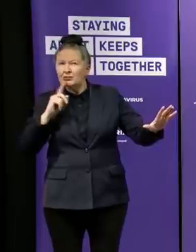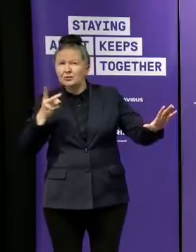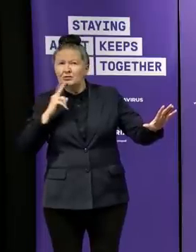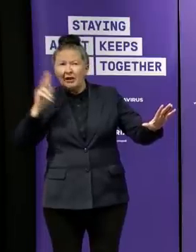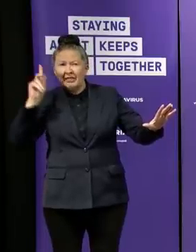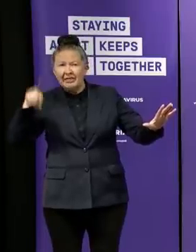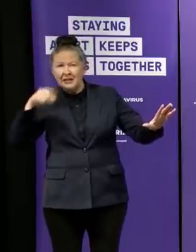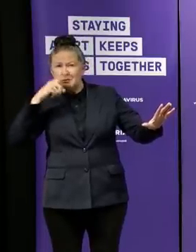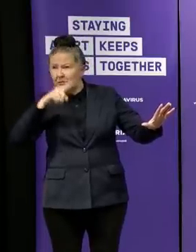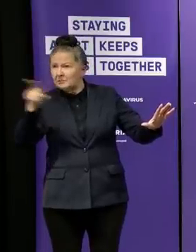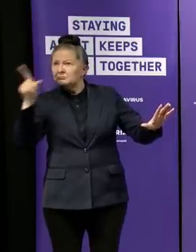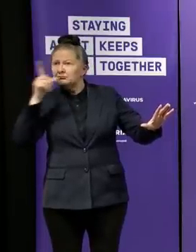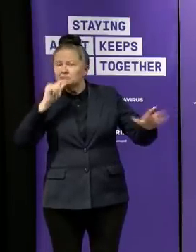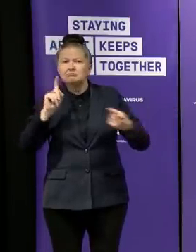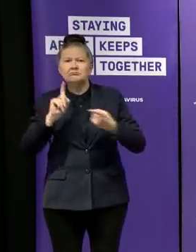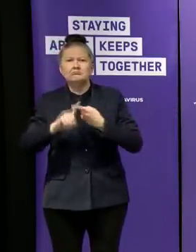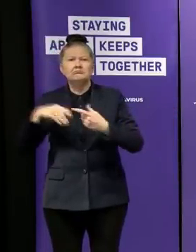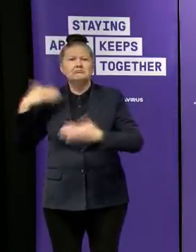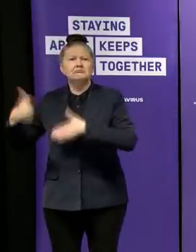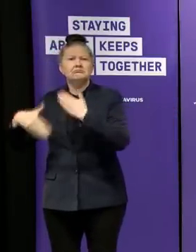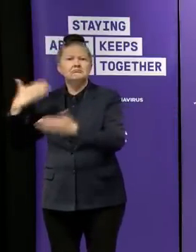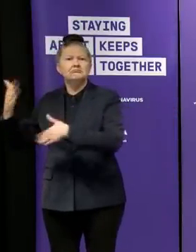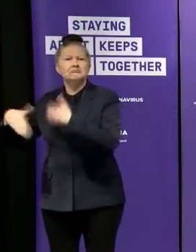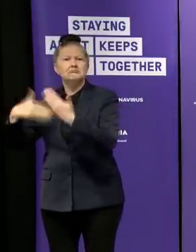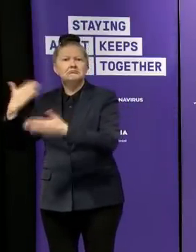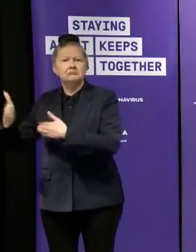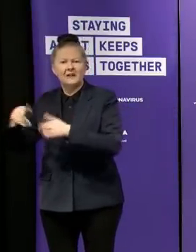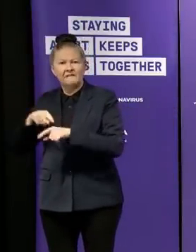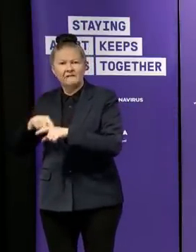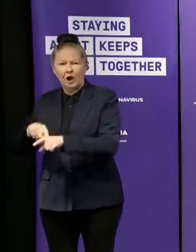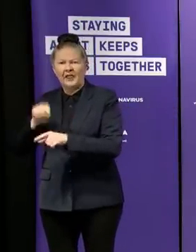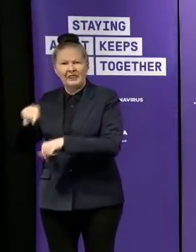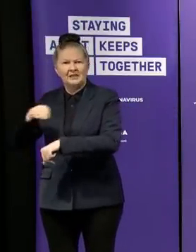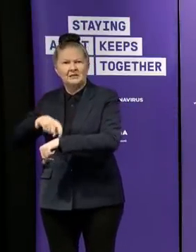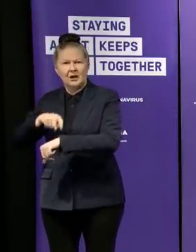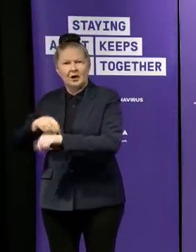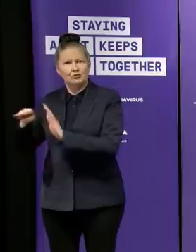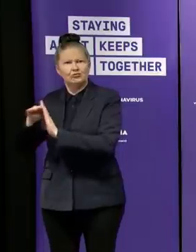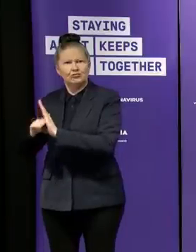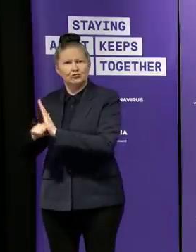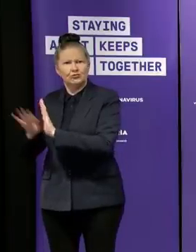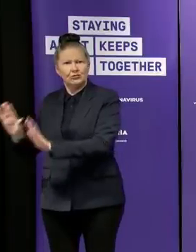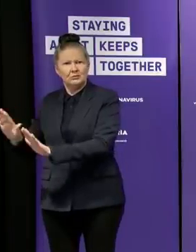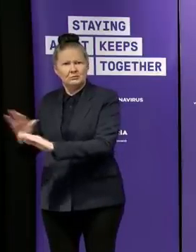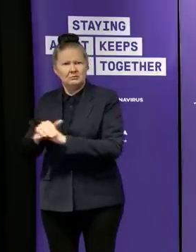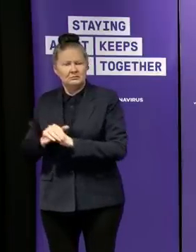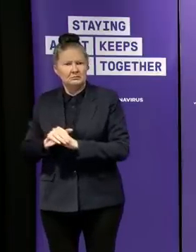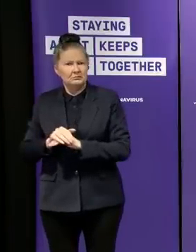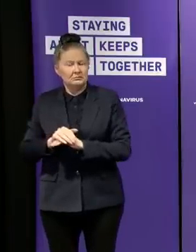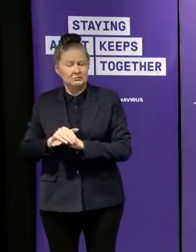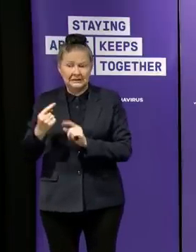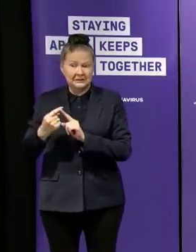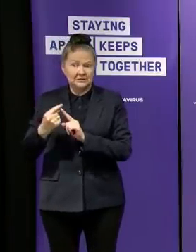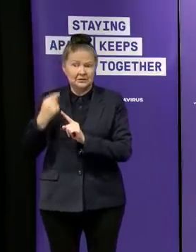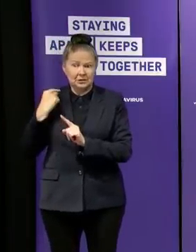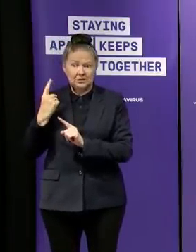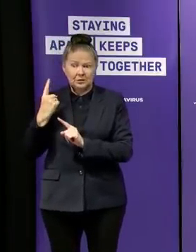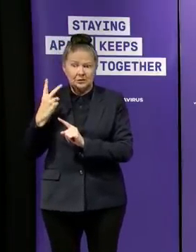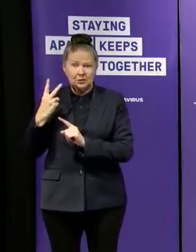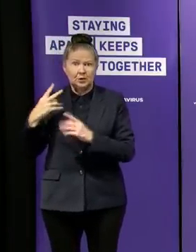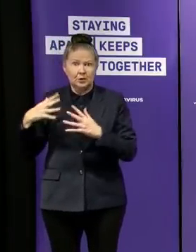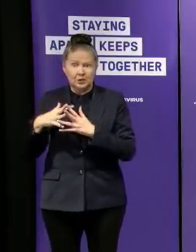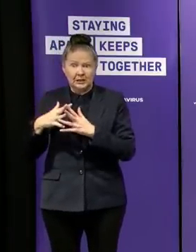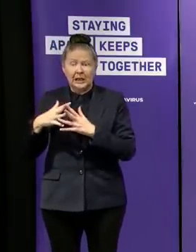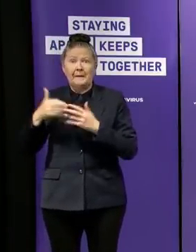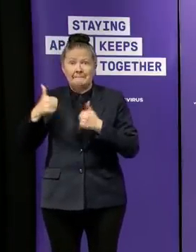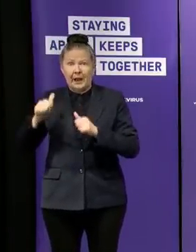about their business in whatever set of rules there are at that point in time. It is a feature of our response in recent weeks because you can only do it when the numbers